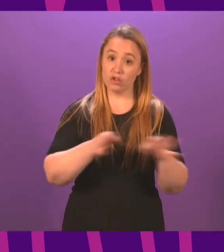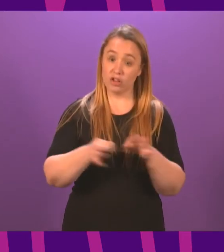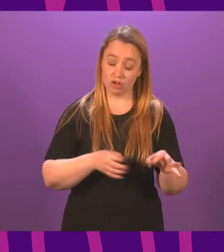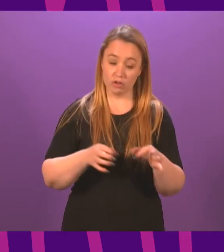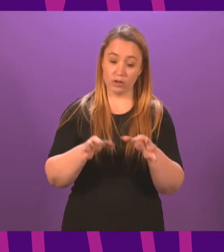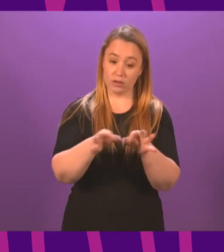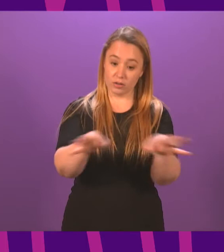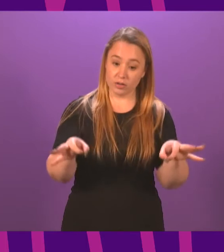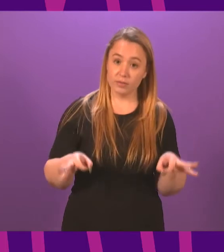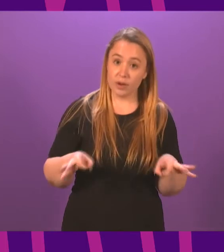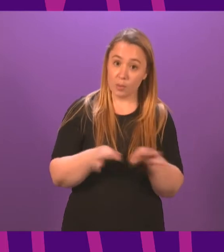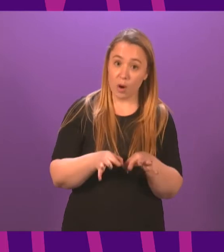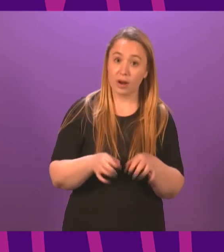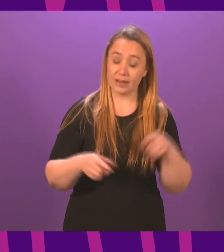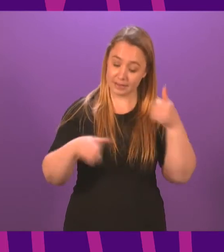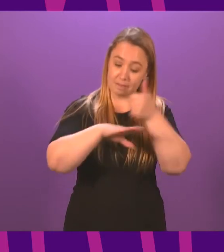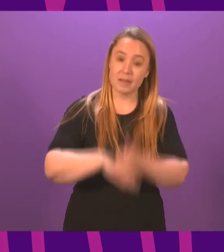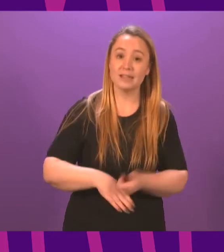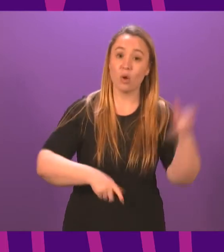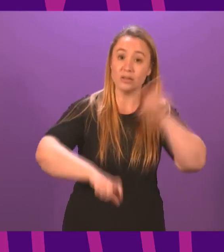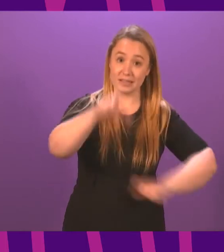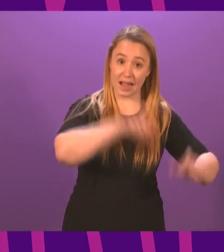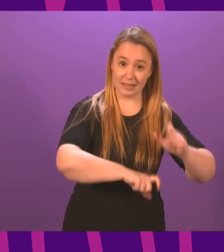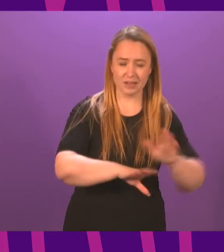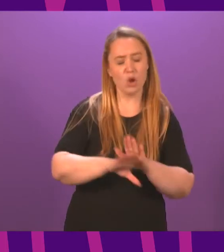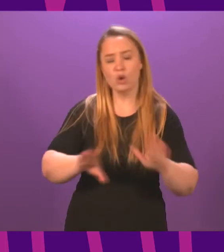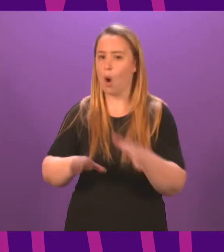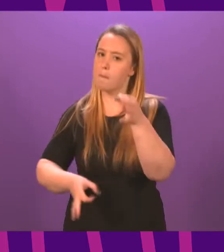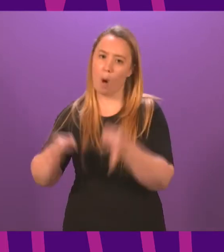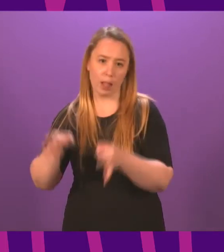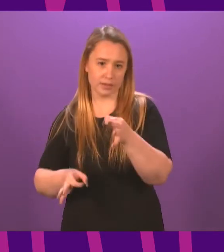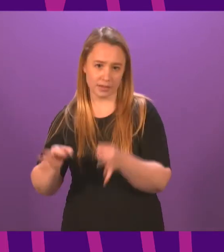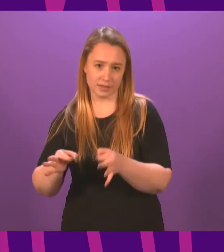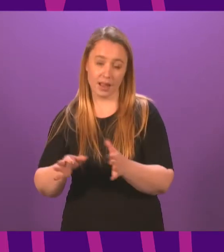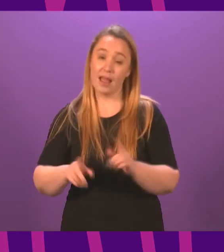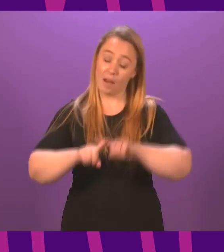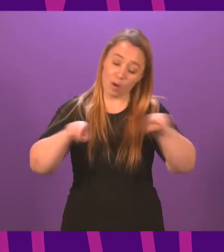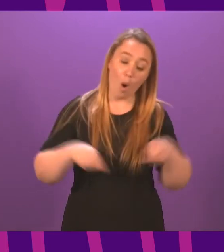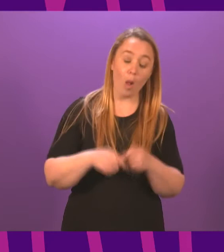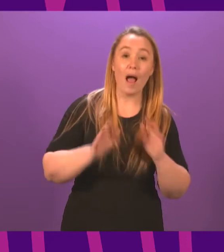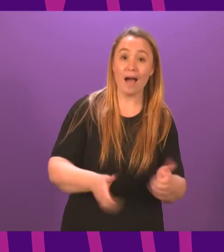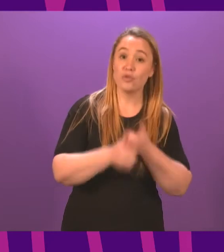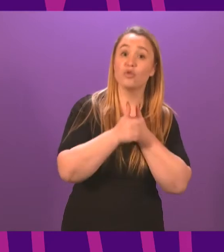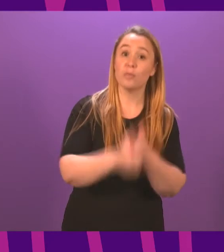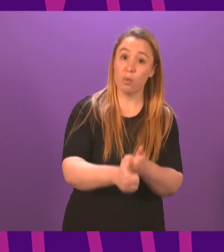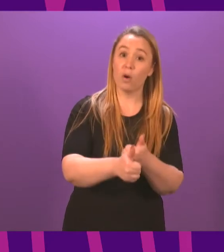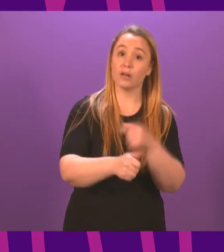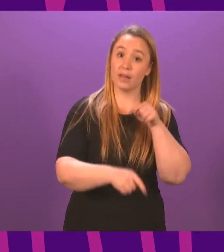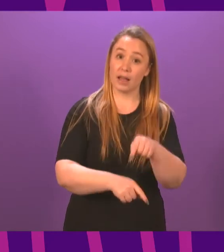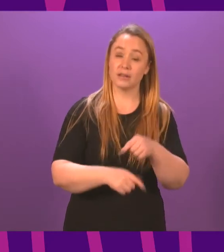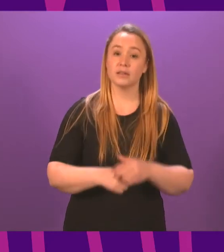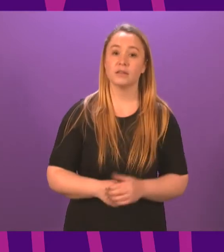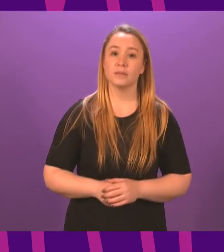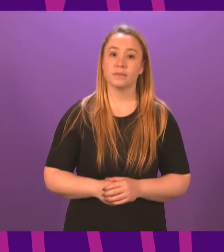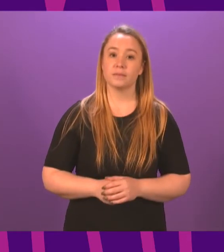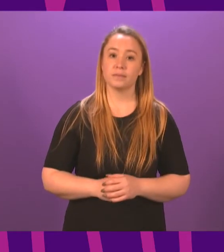map out of this. It is based on science, not political motives. We all need to get behind it and get us safely out of this terrible situation.